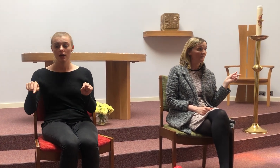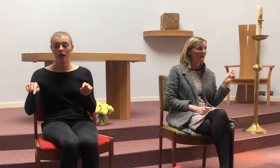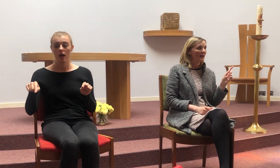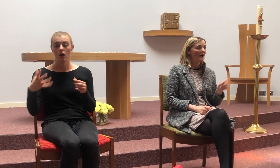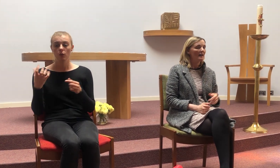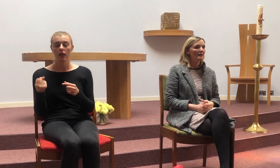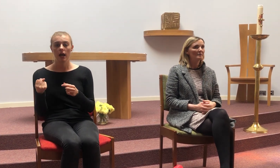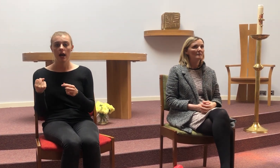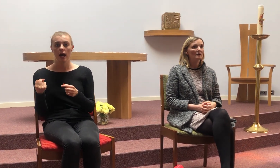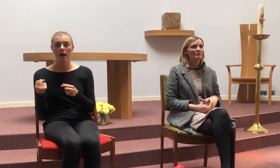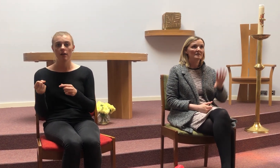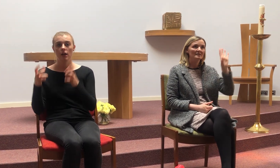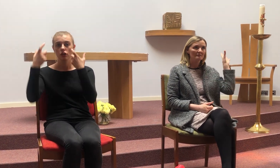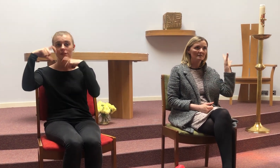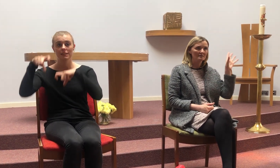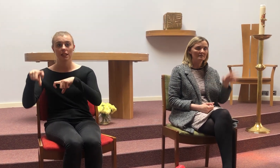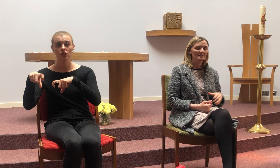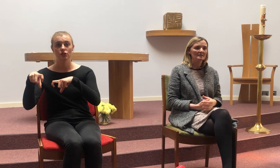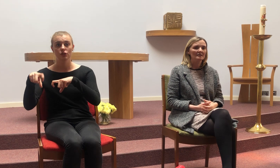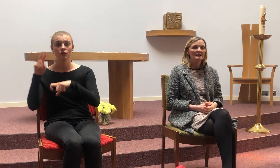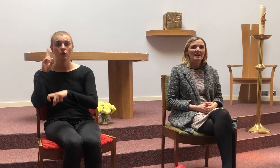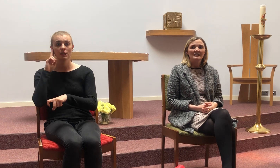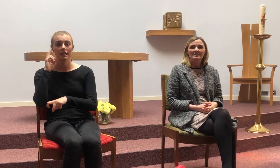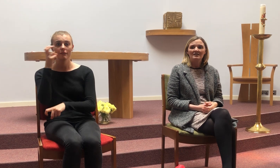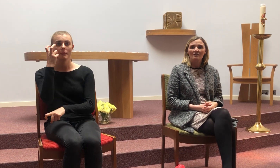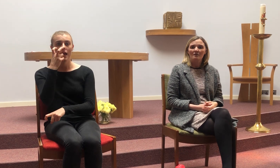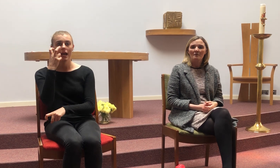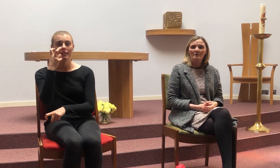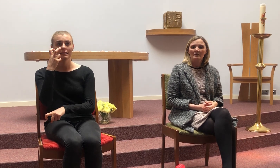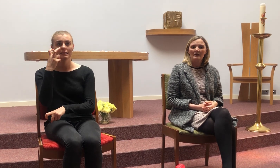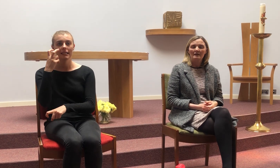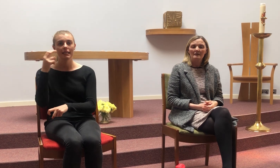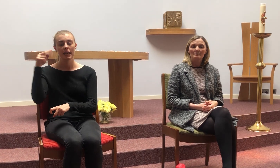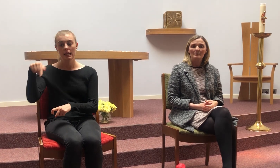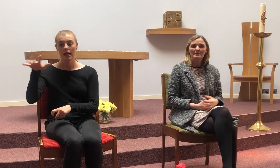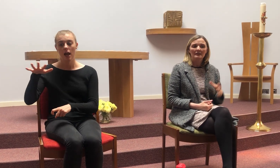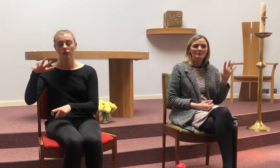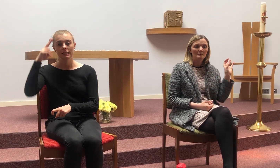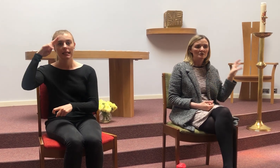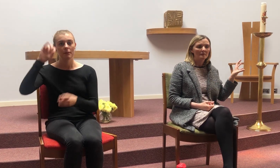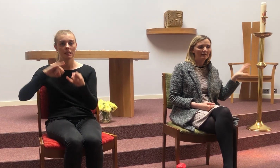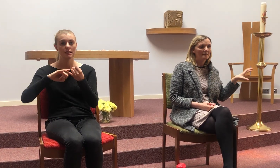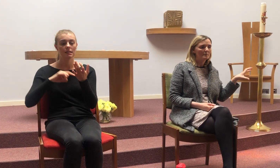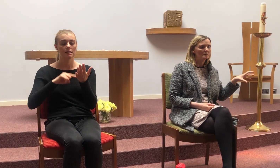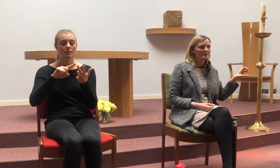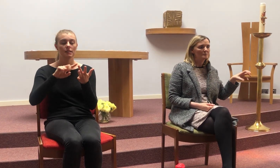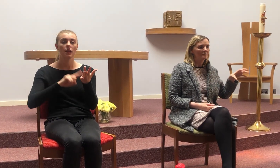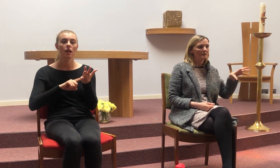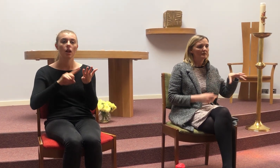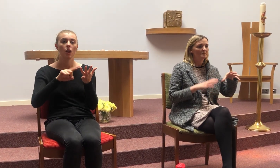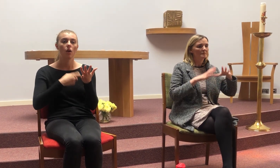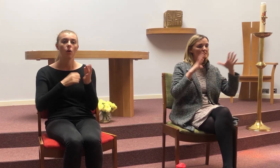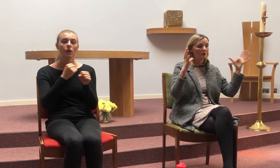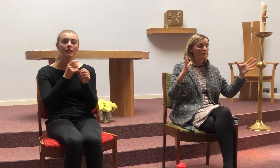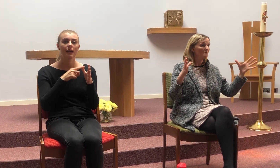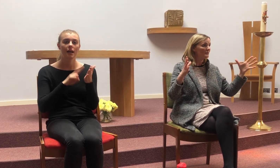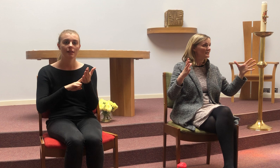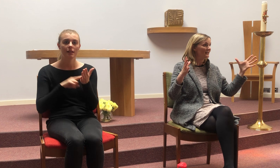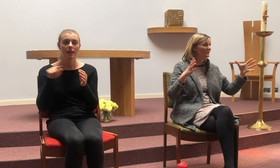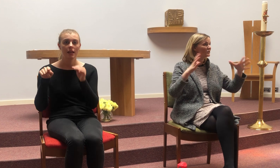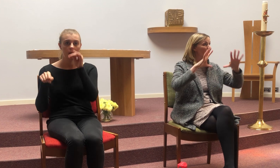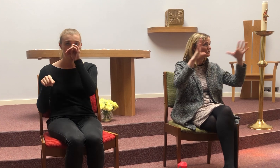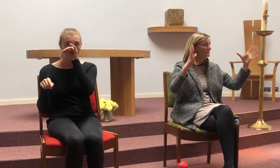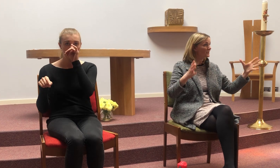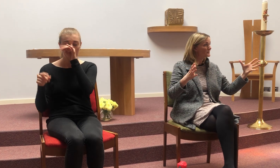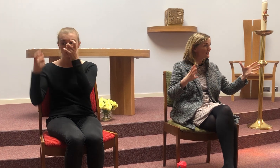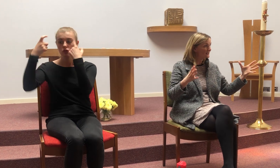Stillorgan, over the south side of the city. So basically what we're doing there at the moment is we've got it's a home, it's